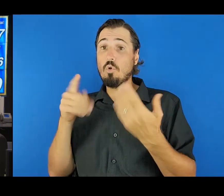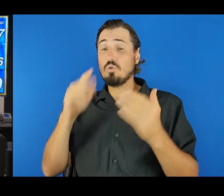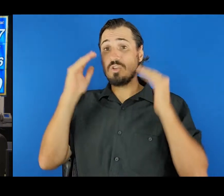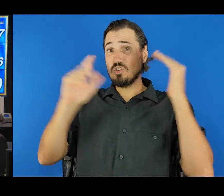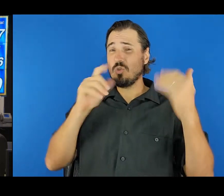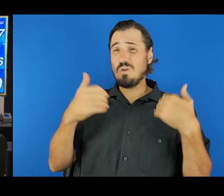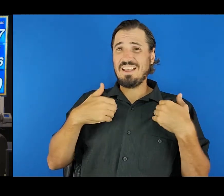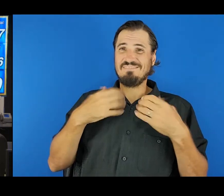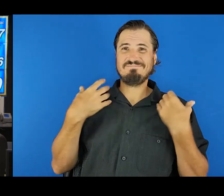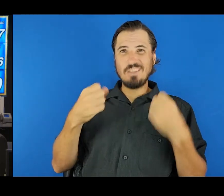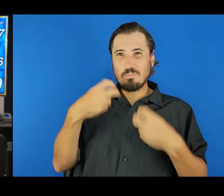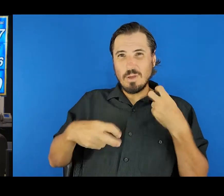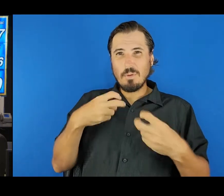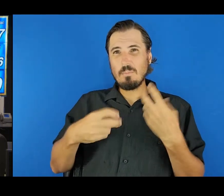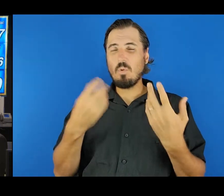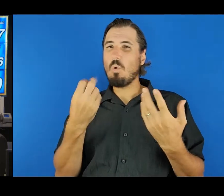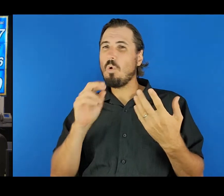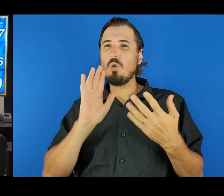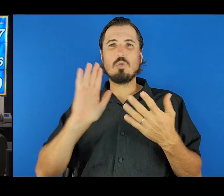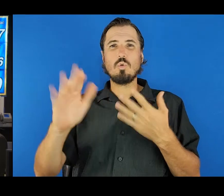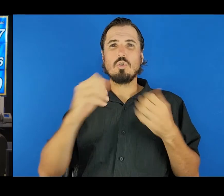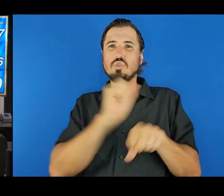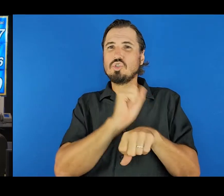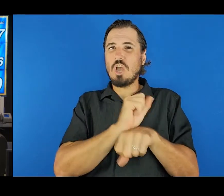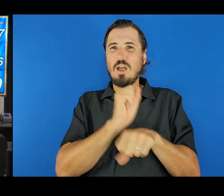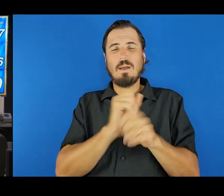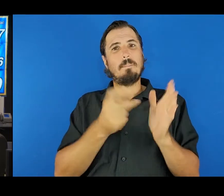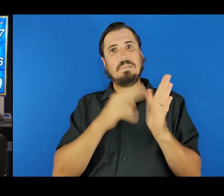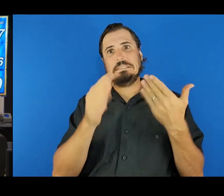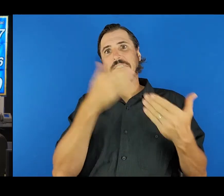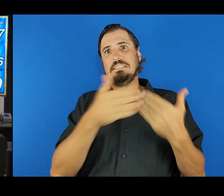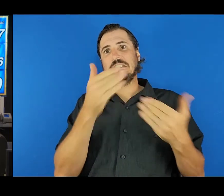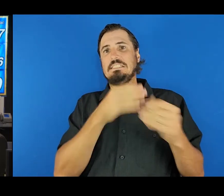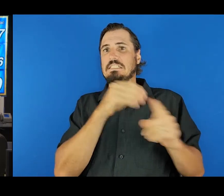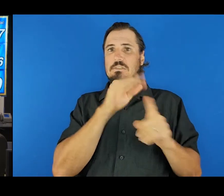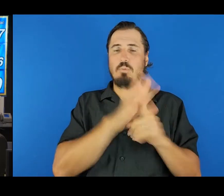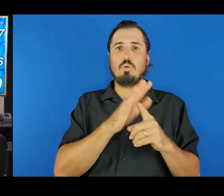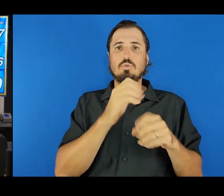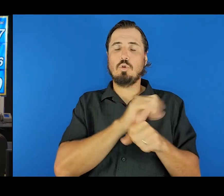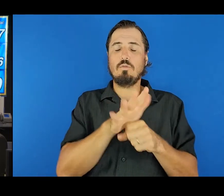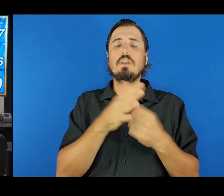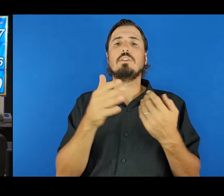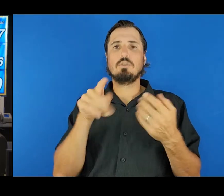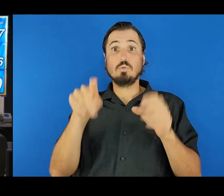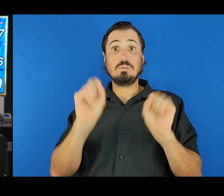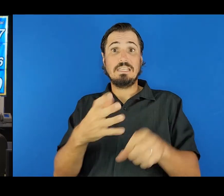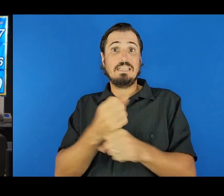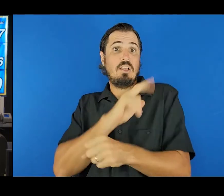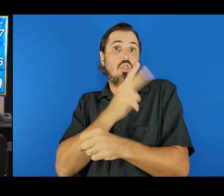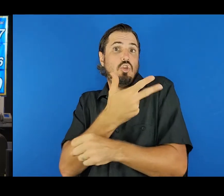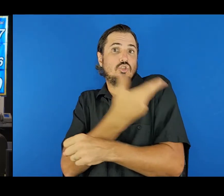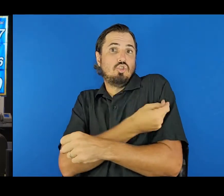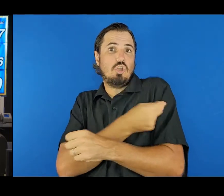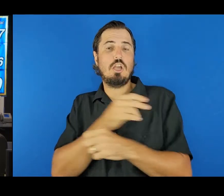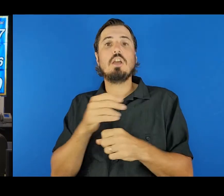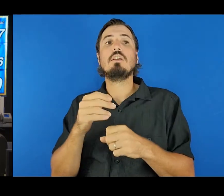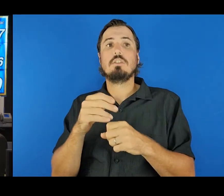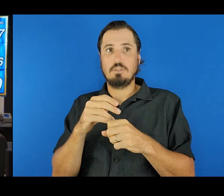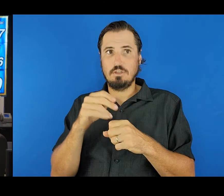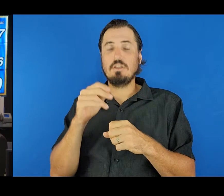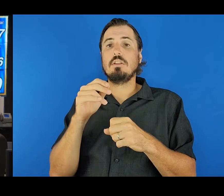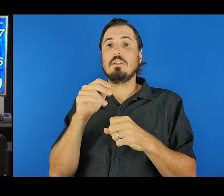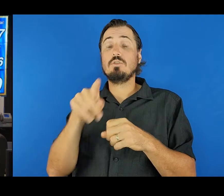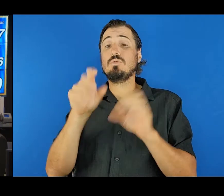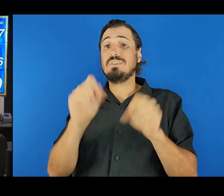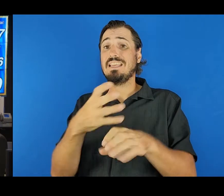older or adults with underlying health conditions, or who are at high risk for occupational or institutional exposure. If you are in one of these